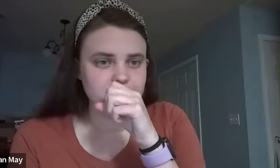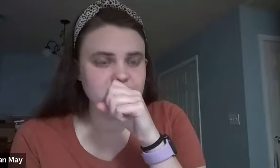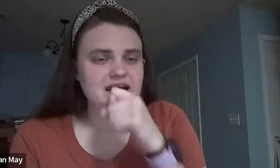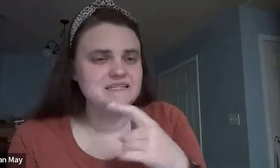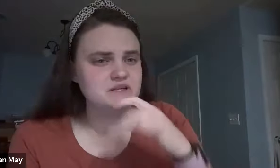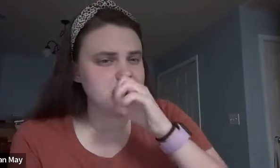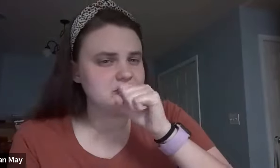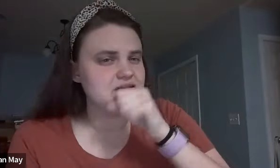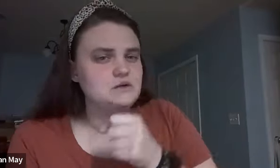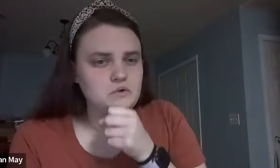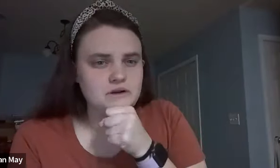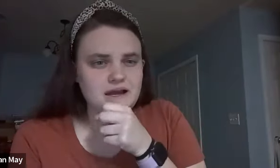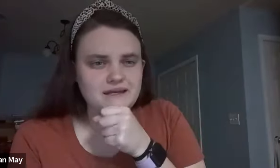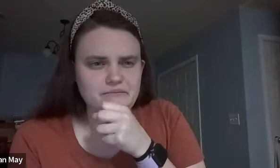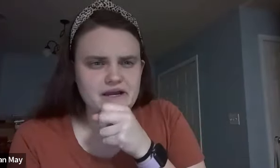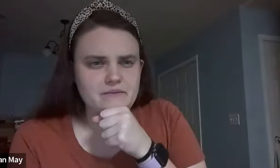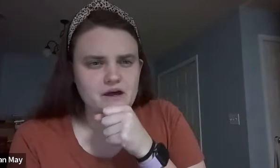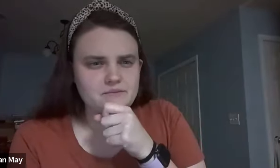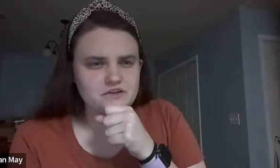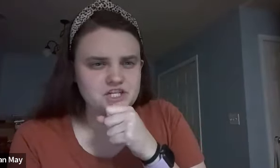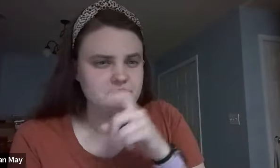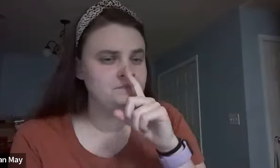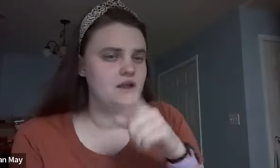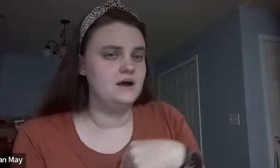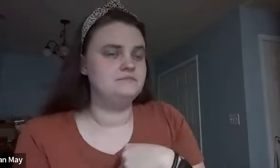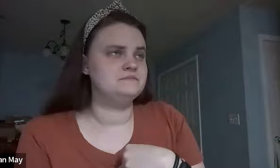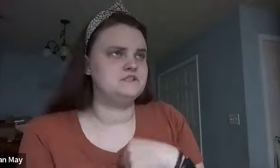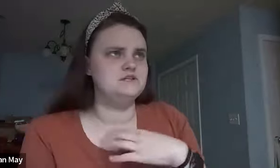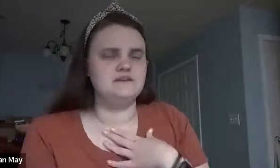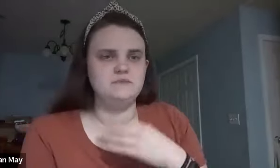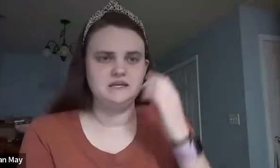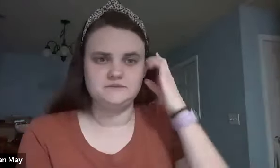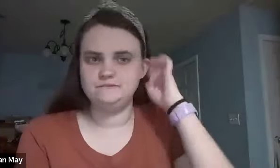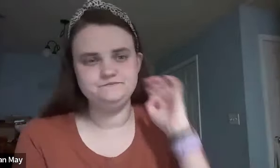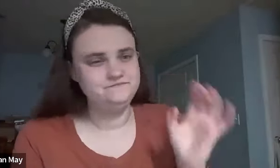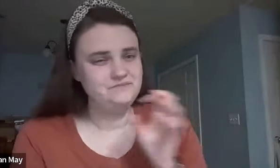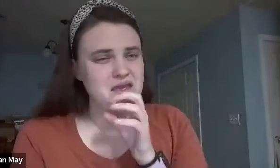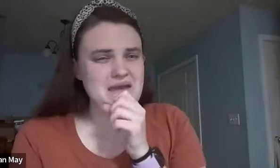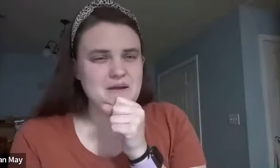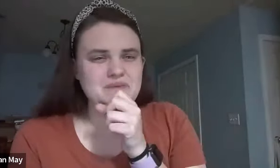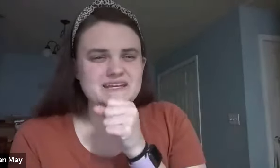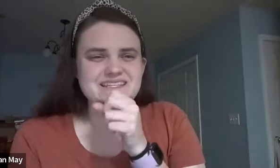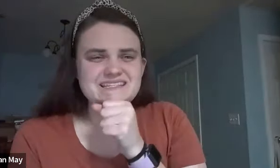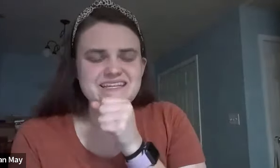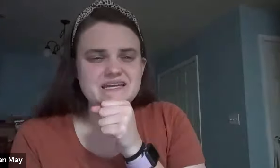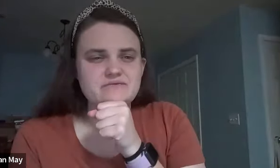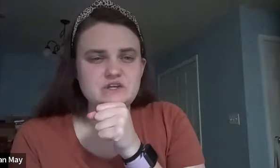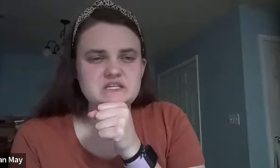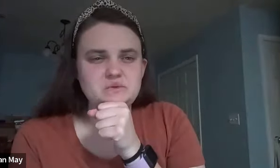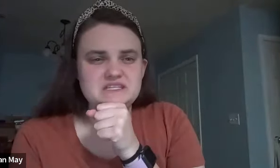And I typically put this a little more not by the bottom of your chin. Excuse me, I have so many hiccups. Because this can get confusing with the sign